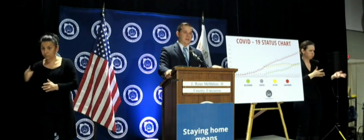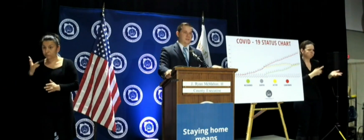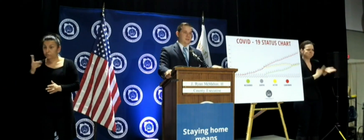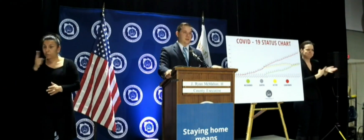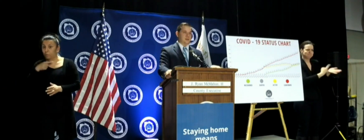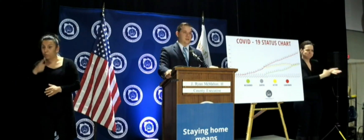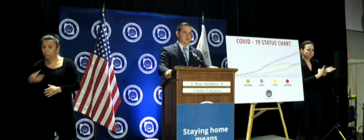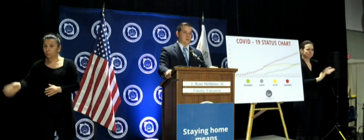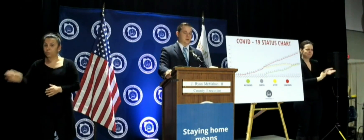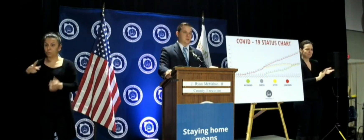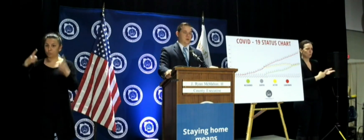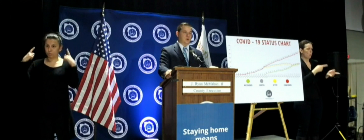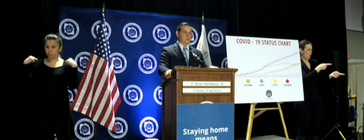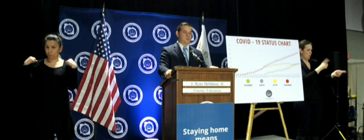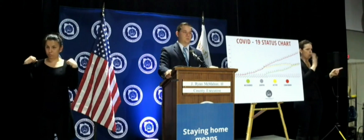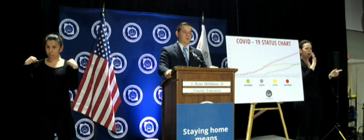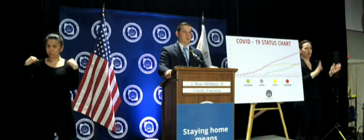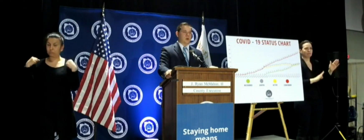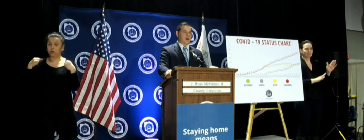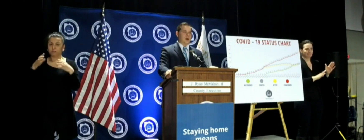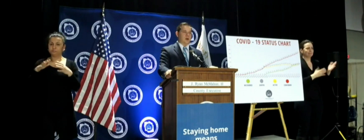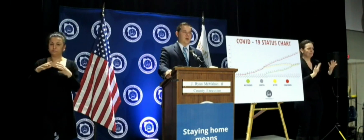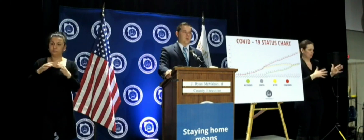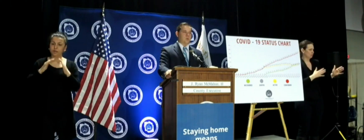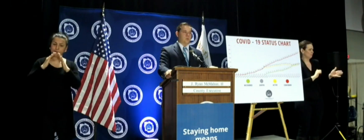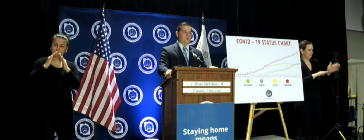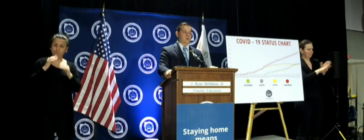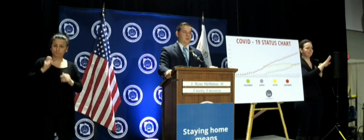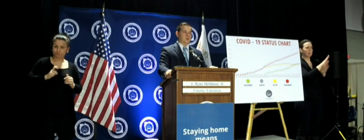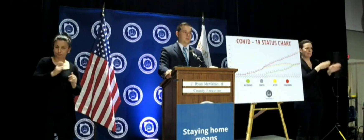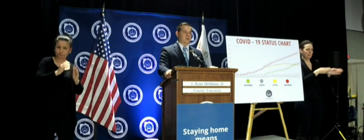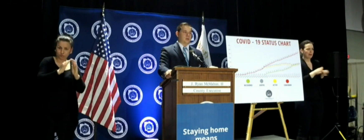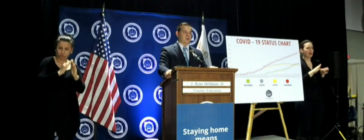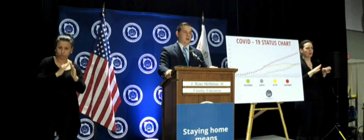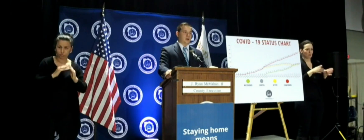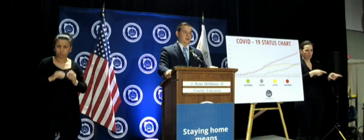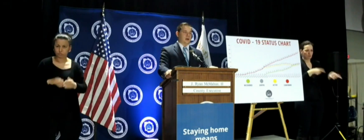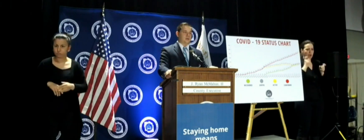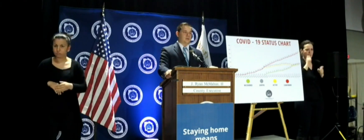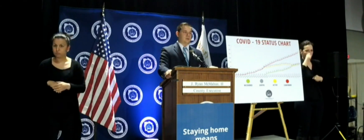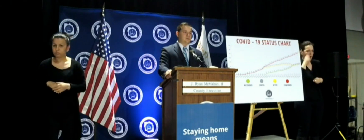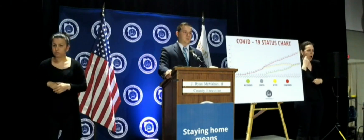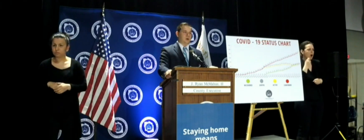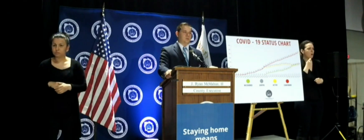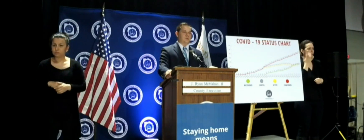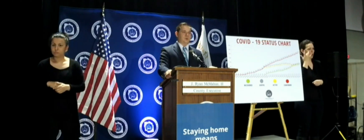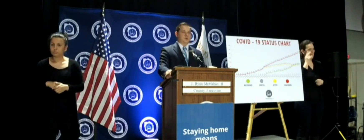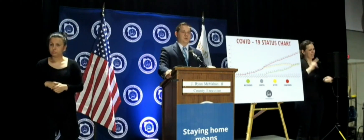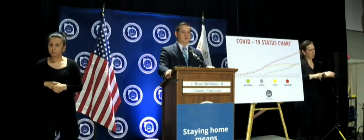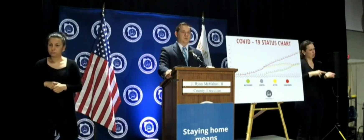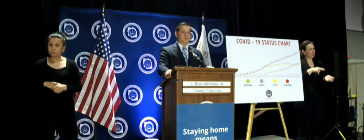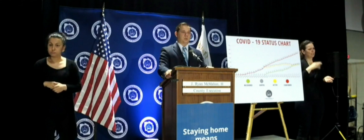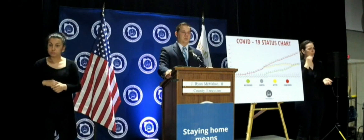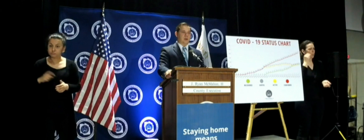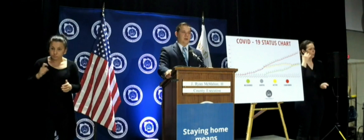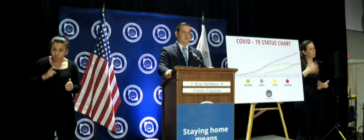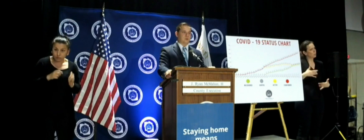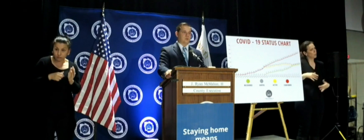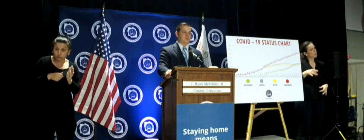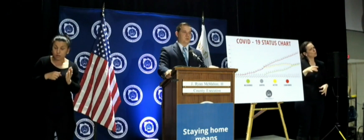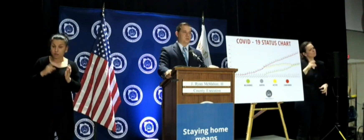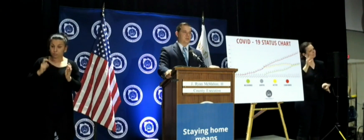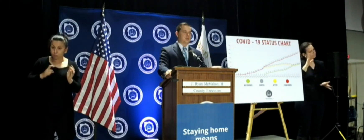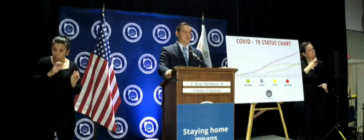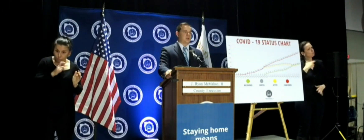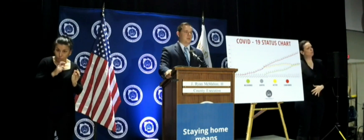rapid testing in certain nursing homes. And we certainly, out of the 12 nursing homes, I believe we have 12